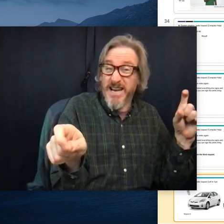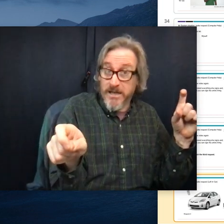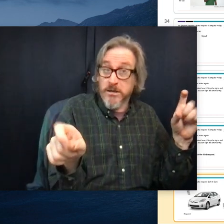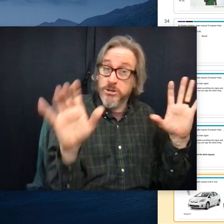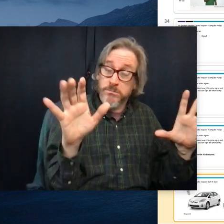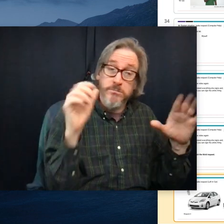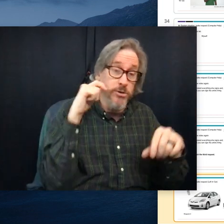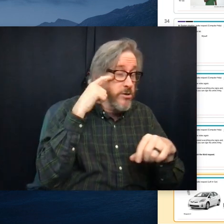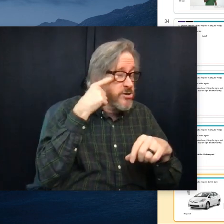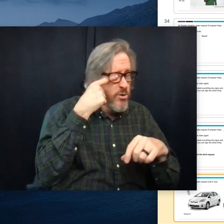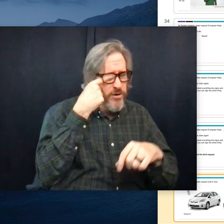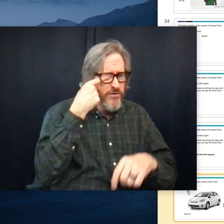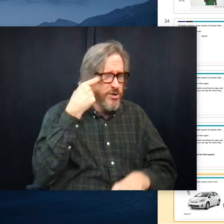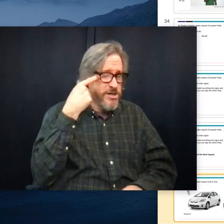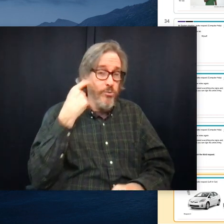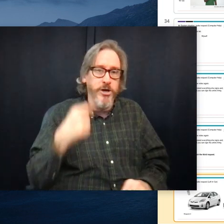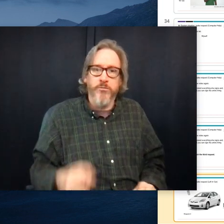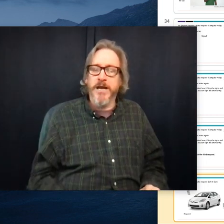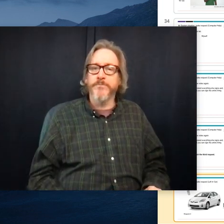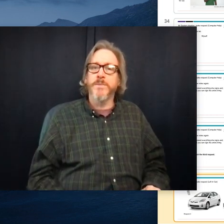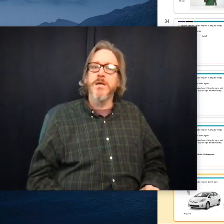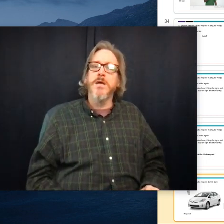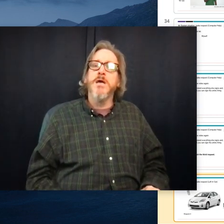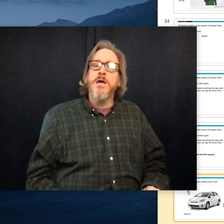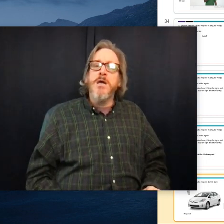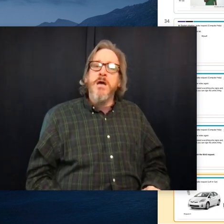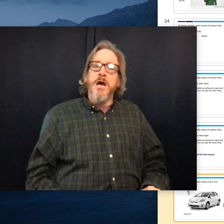no idea where to even begin.